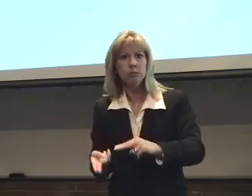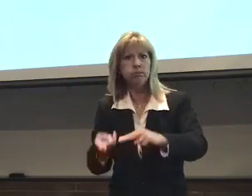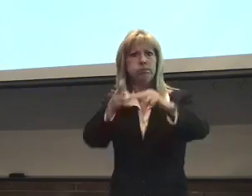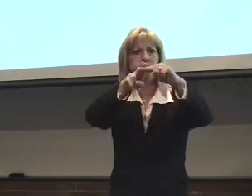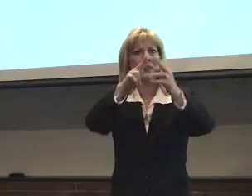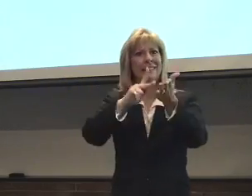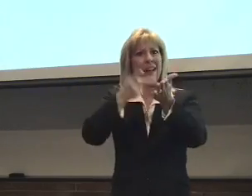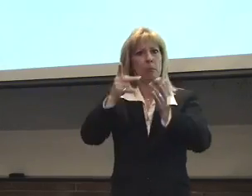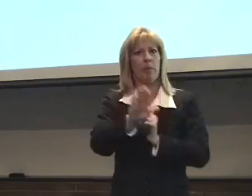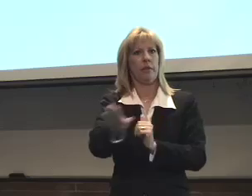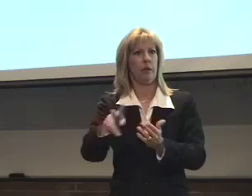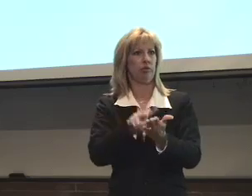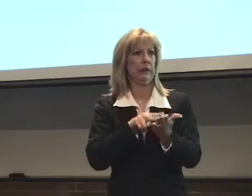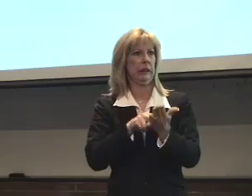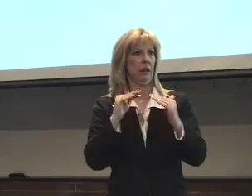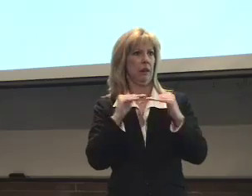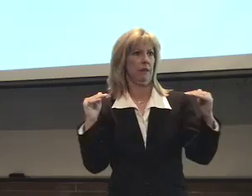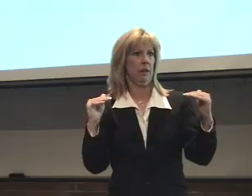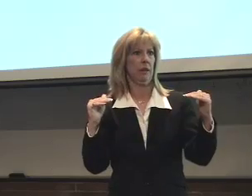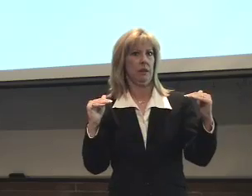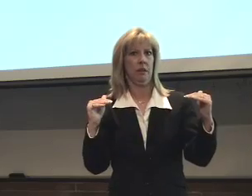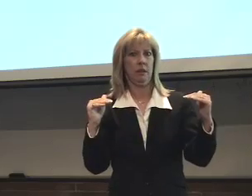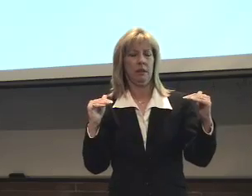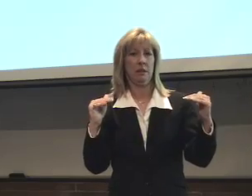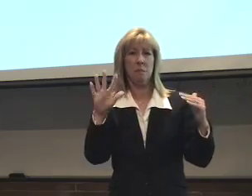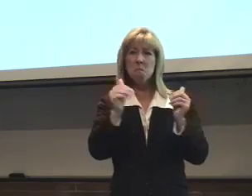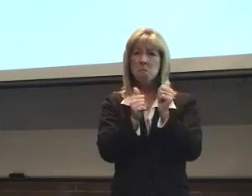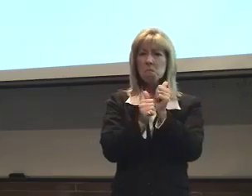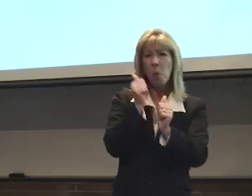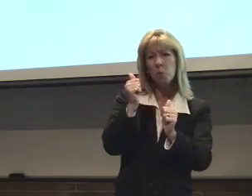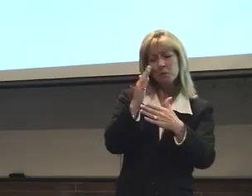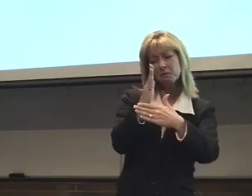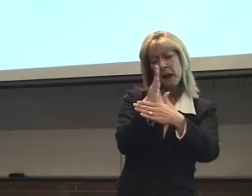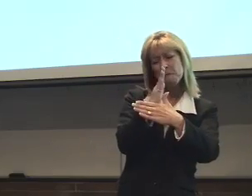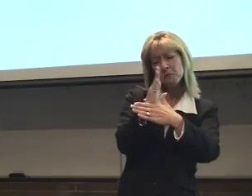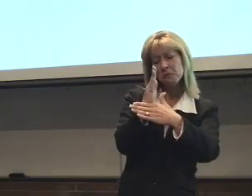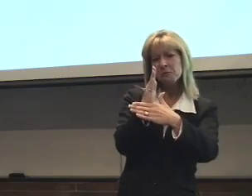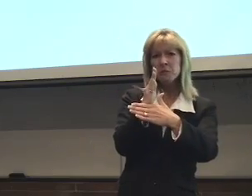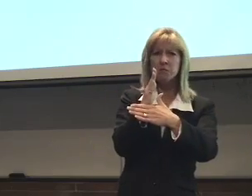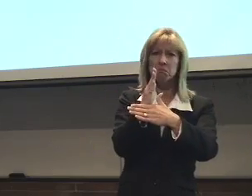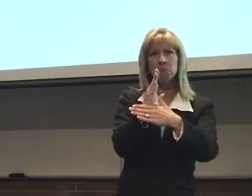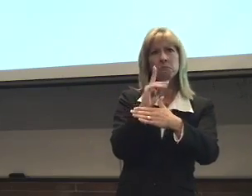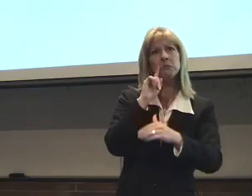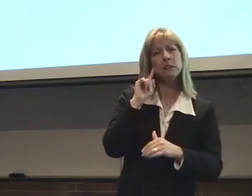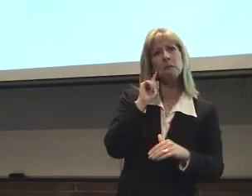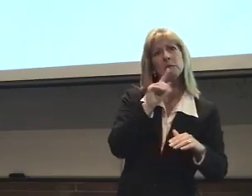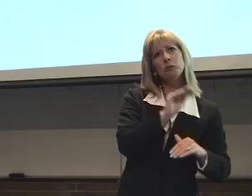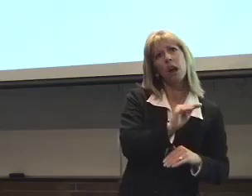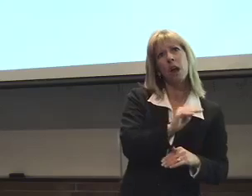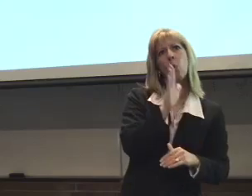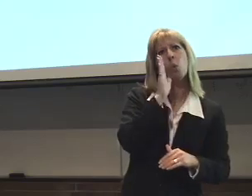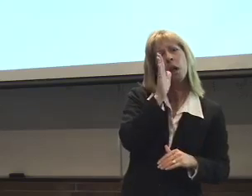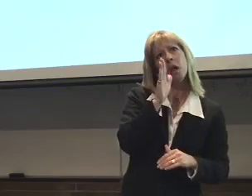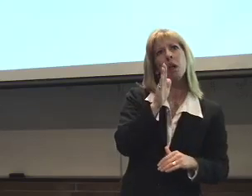deaf kids improve by 0.3 months in their reading every year on the average. We got